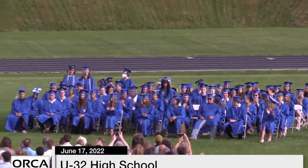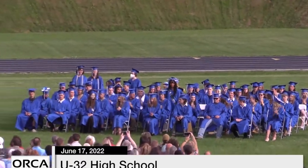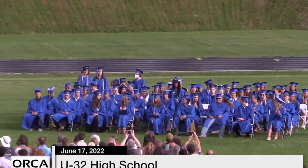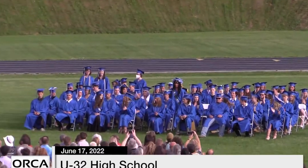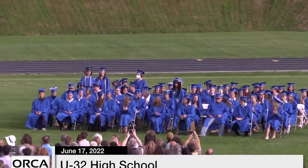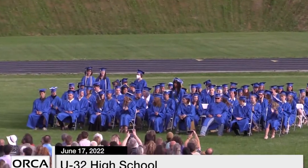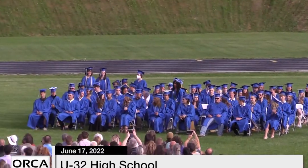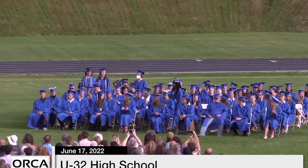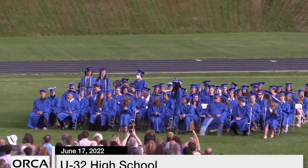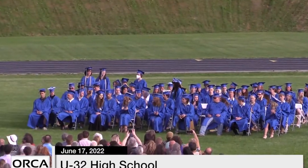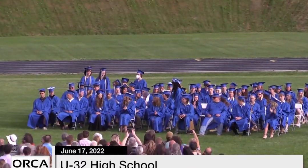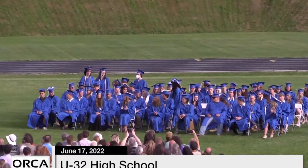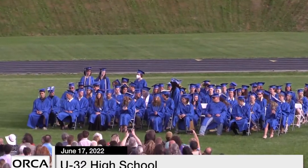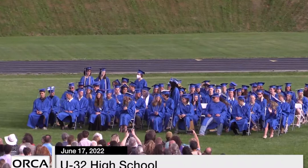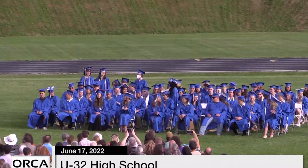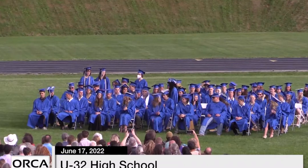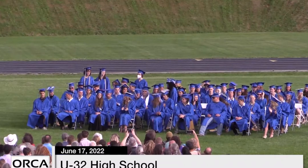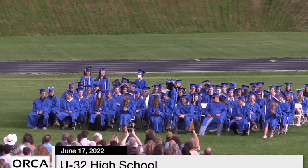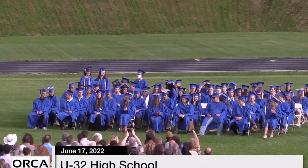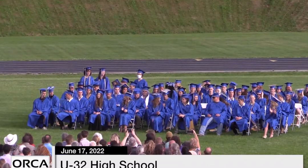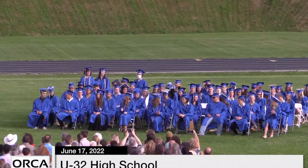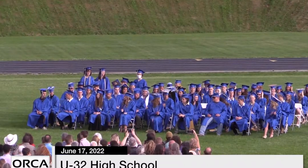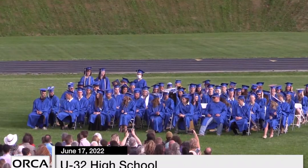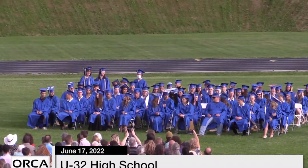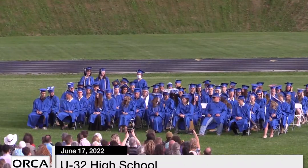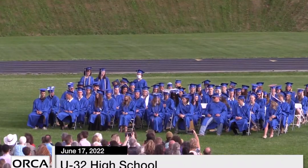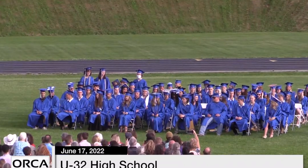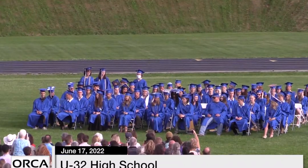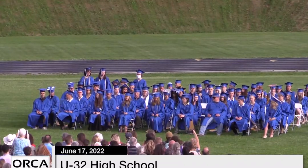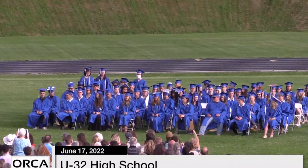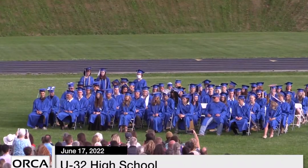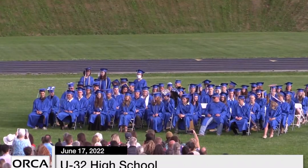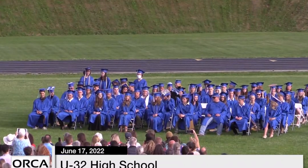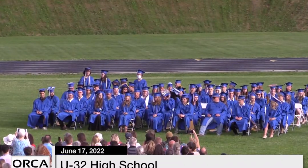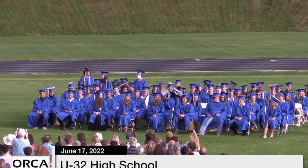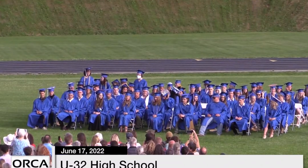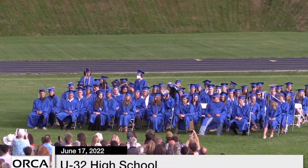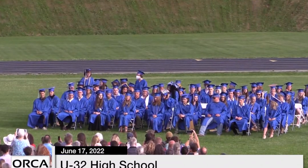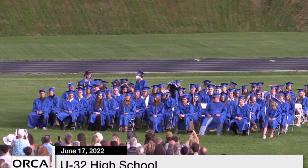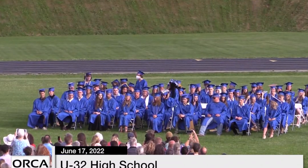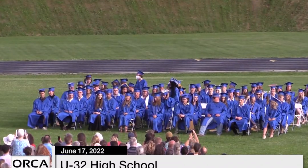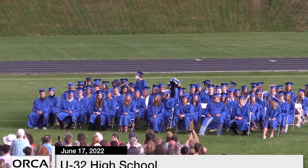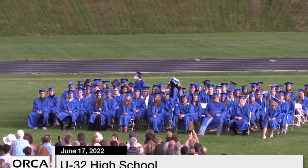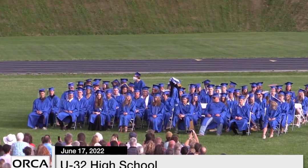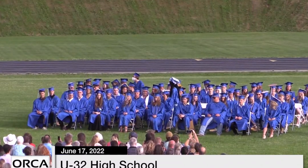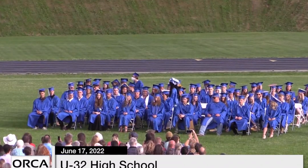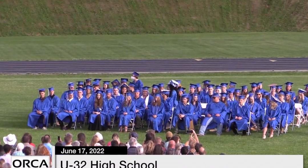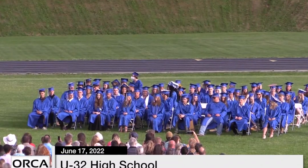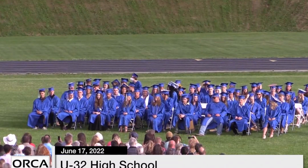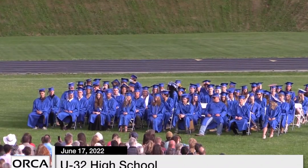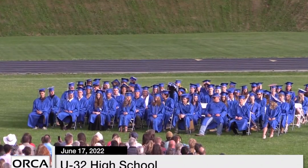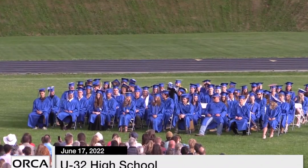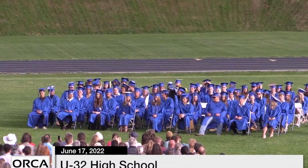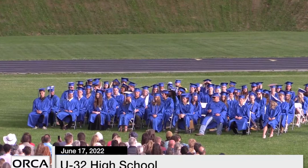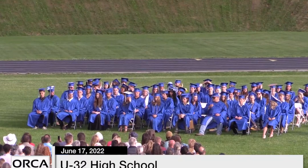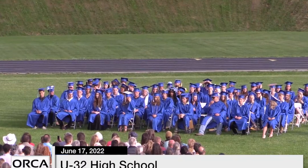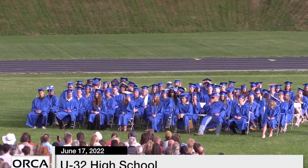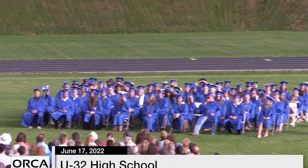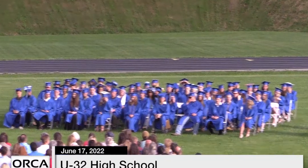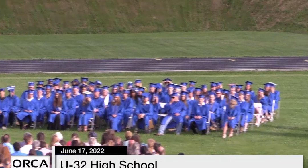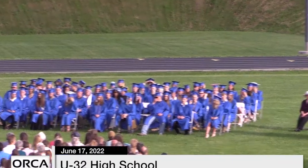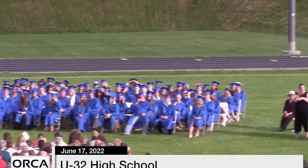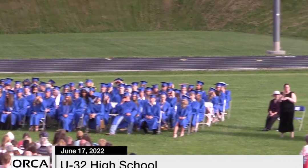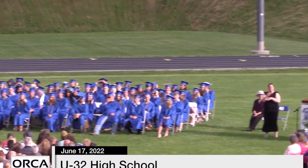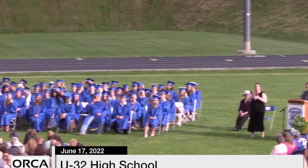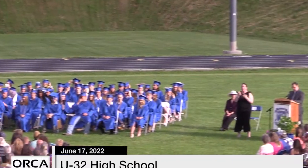I commend you. You are the ones who rose the Black Lives Matter flag and the Progress Pride flags, a symbol of our commitments to making all students